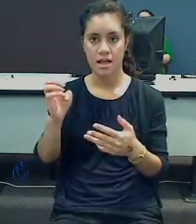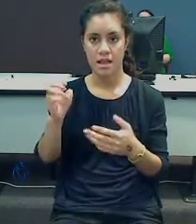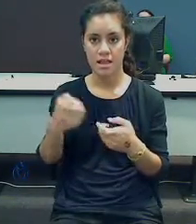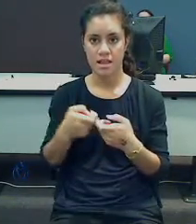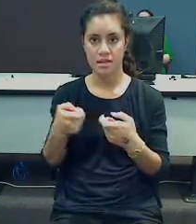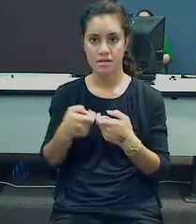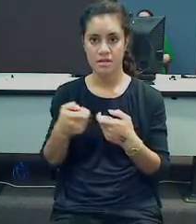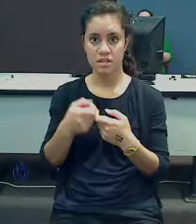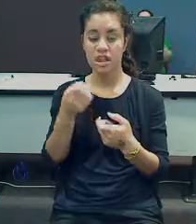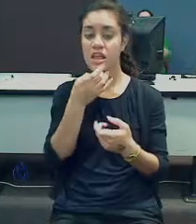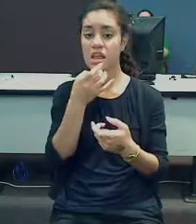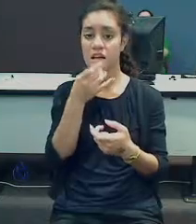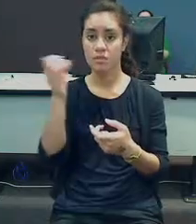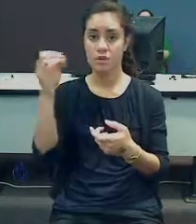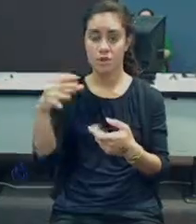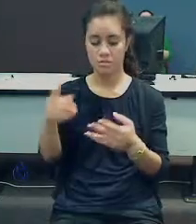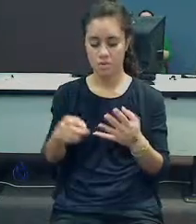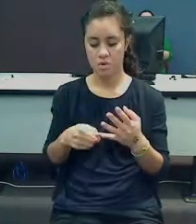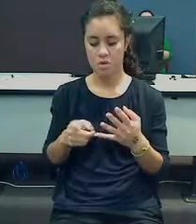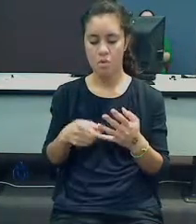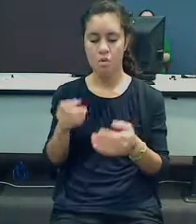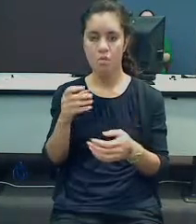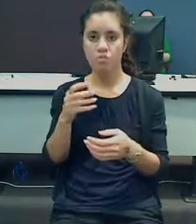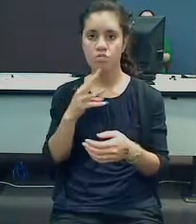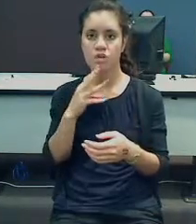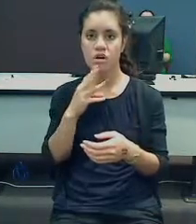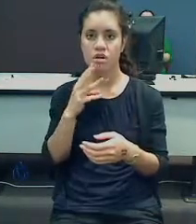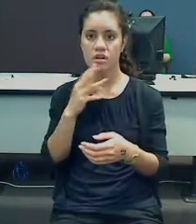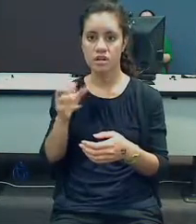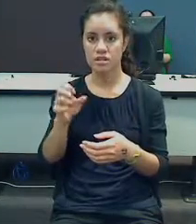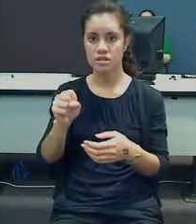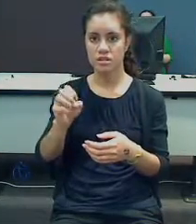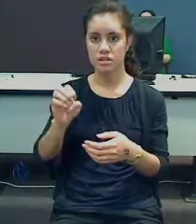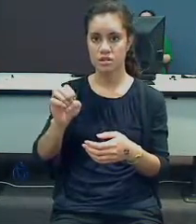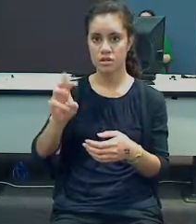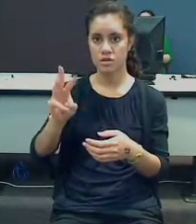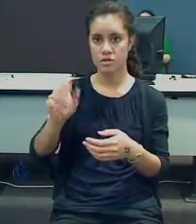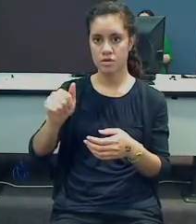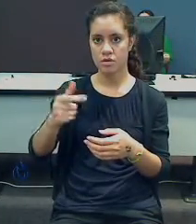water and sewage for cities, public transportation,